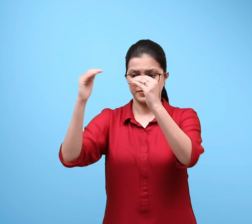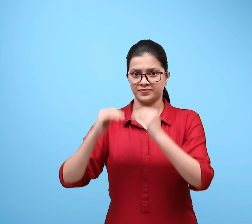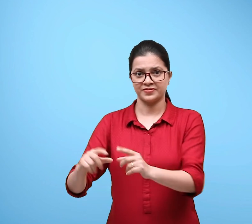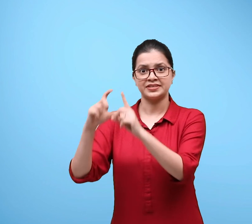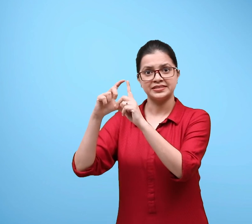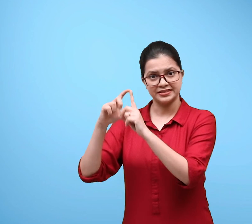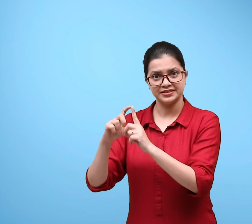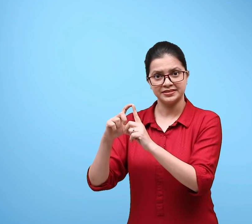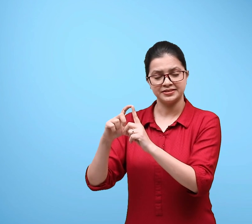D.